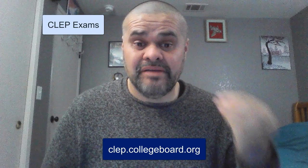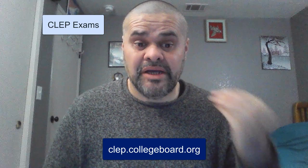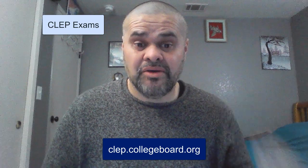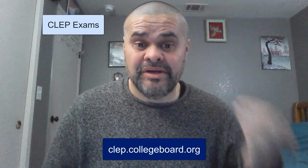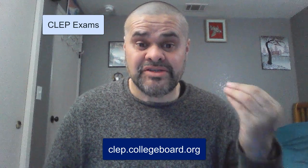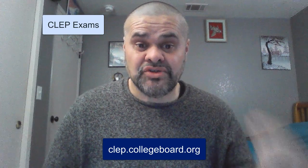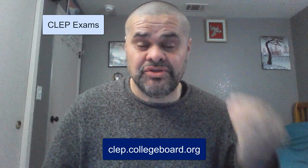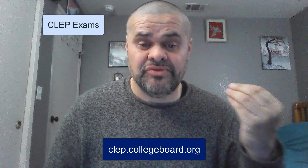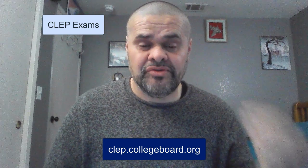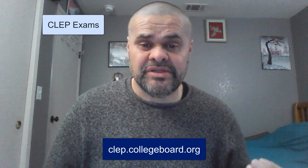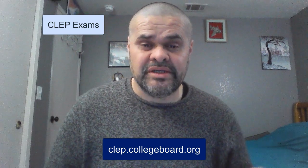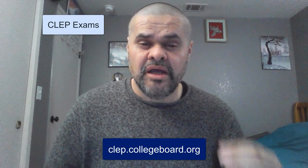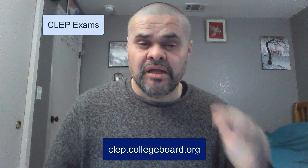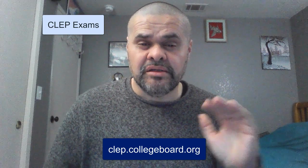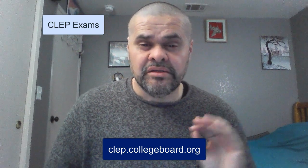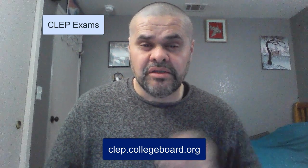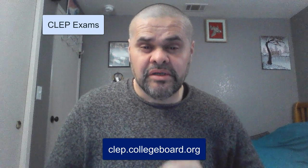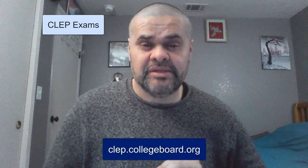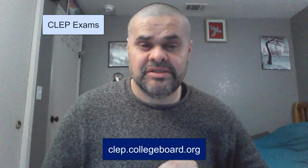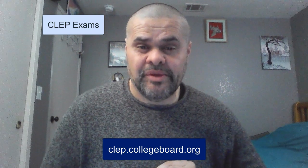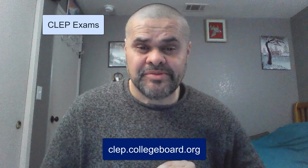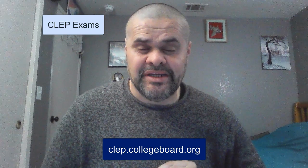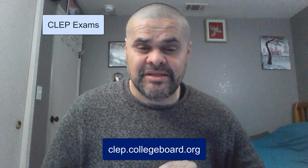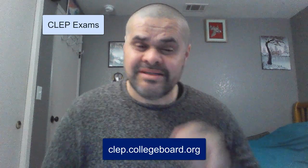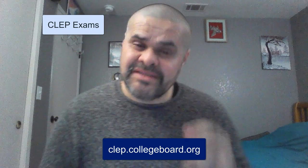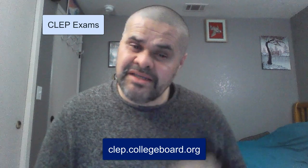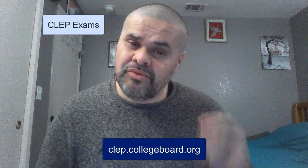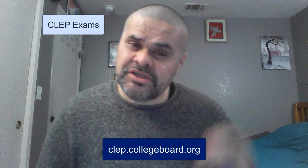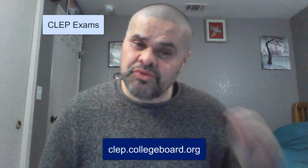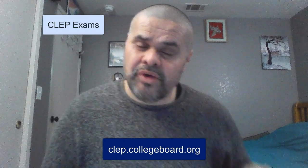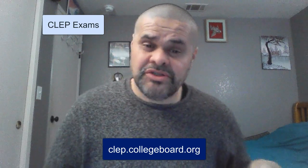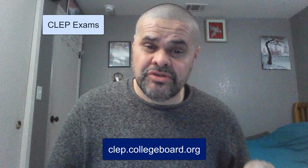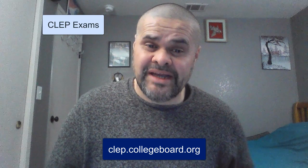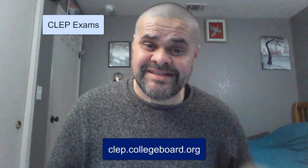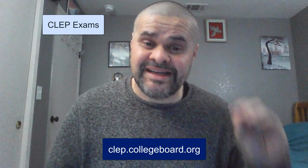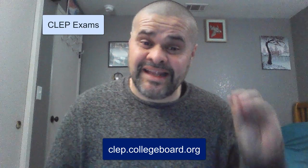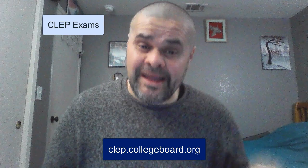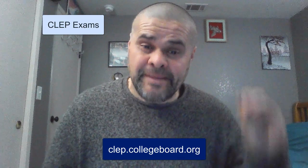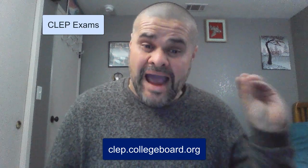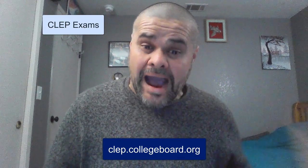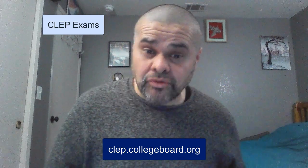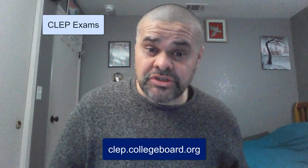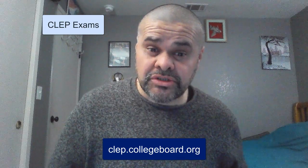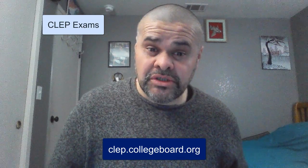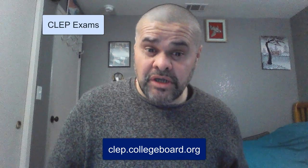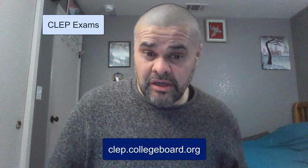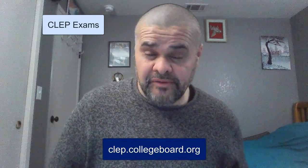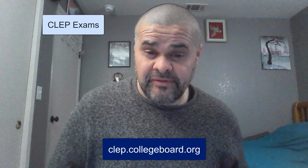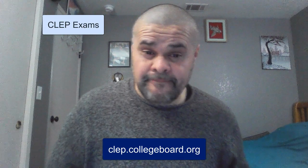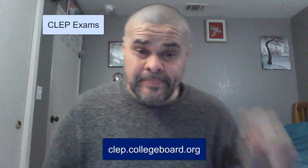about going to a certain university, look at this website. See which ones you can actually CLEP out of. It'll